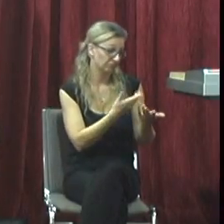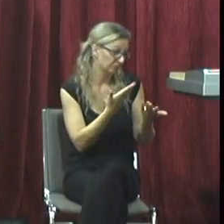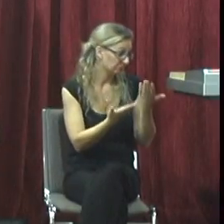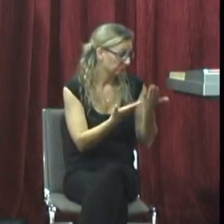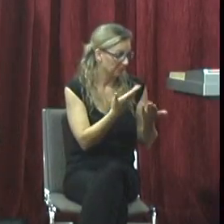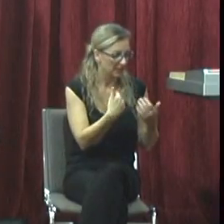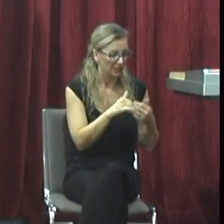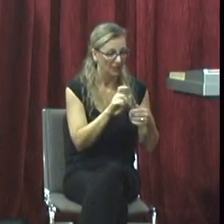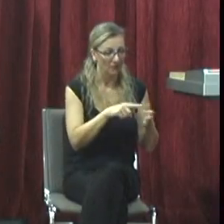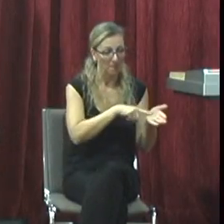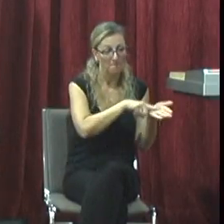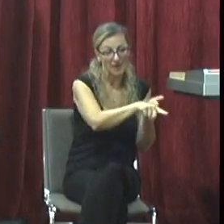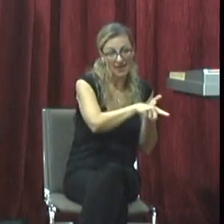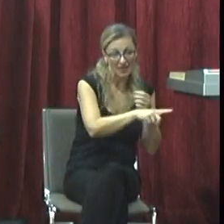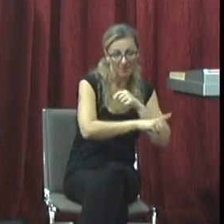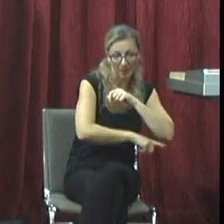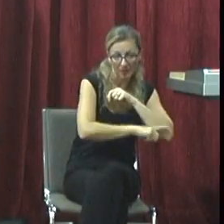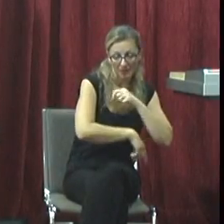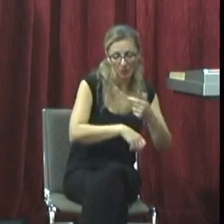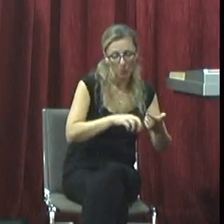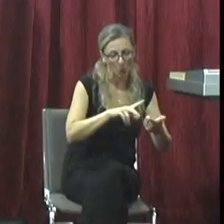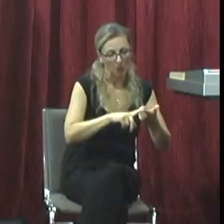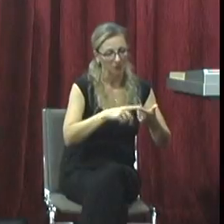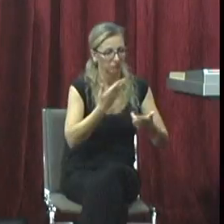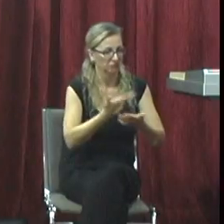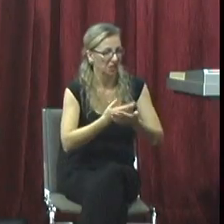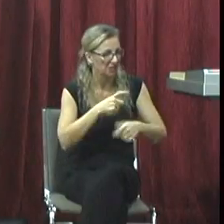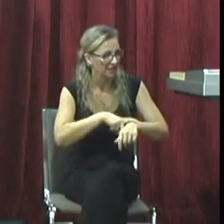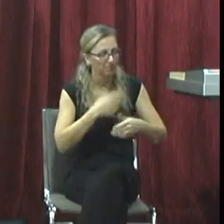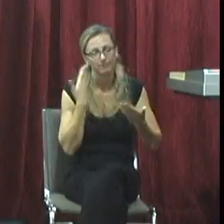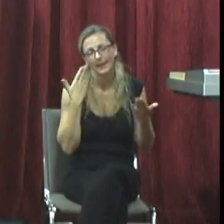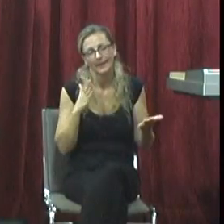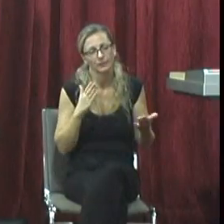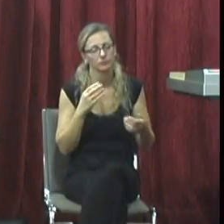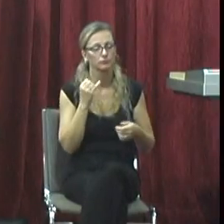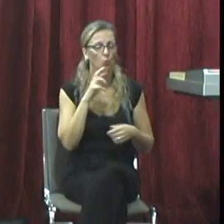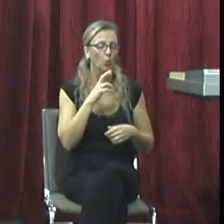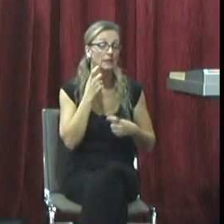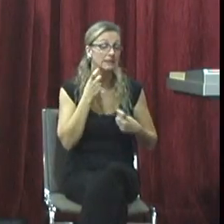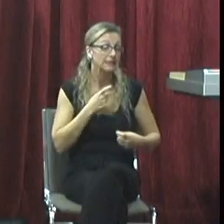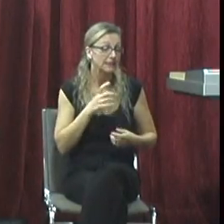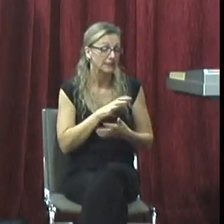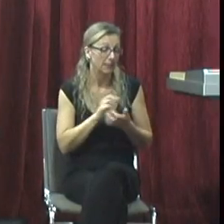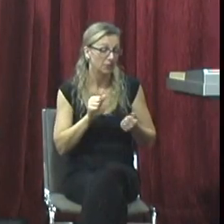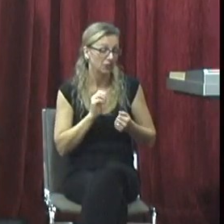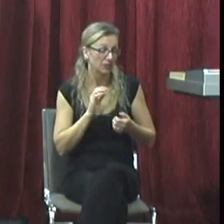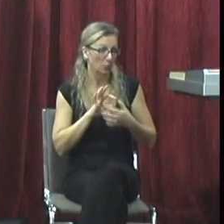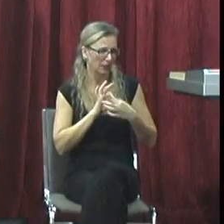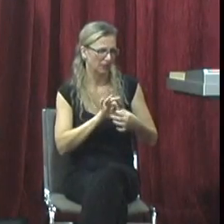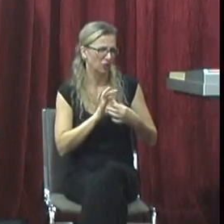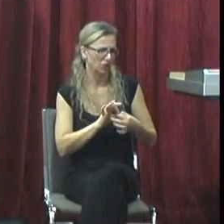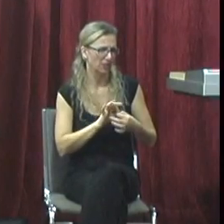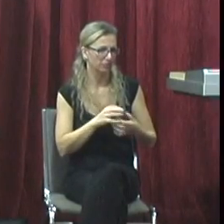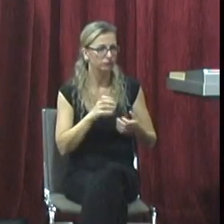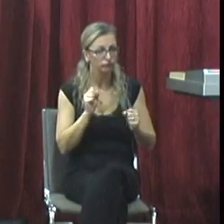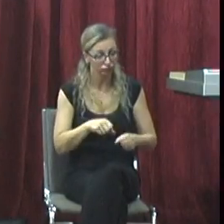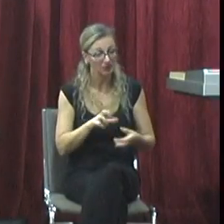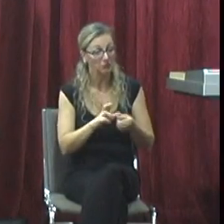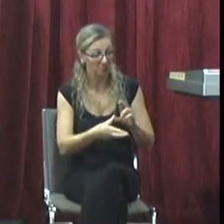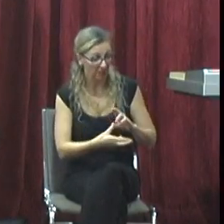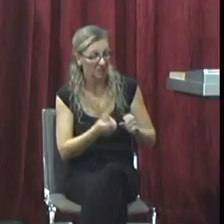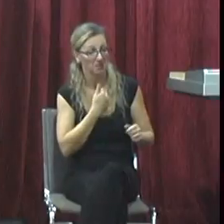change. If your sin damages a relationship, repenting to God And apologizing to the offended person